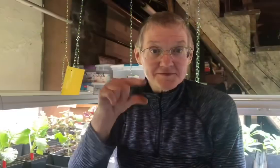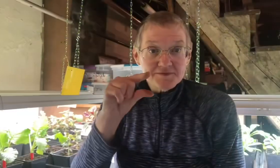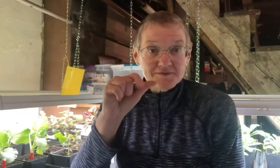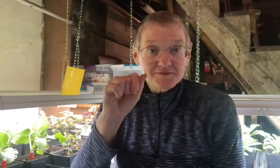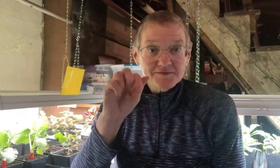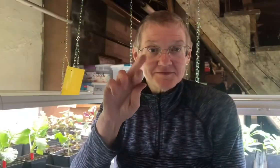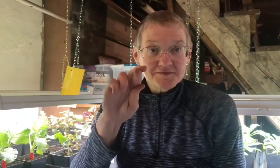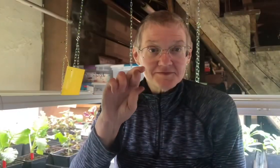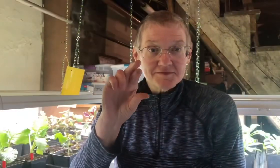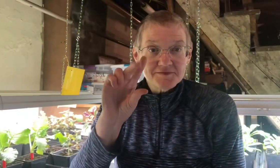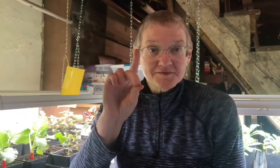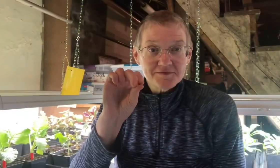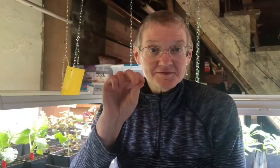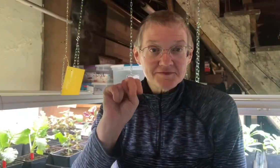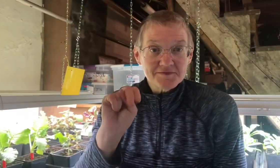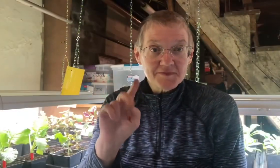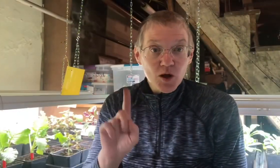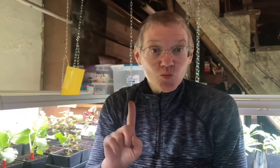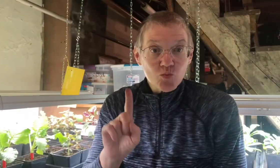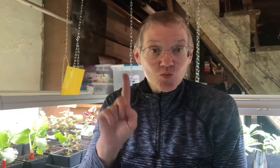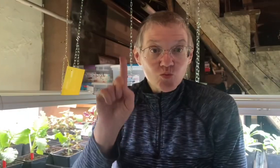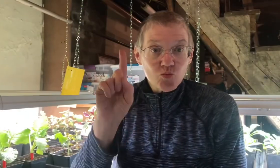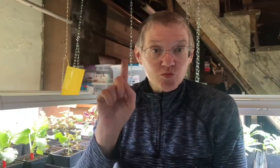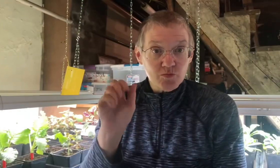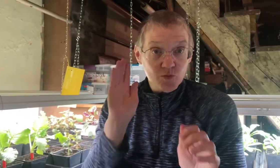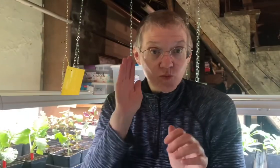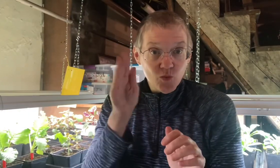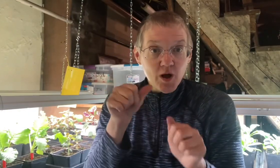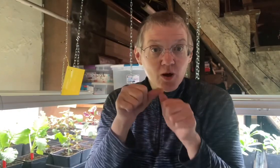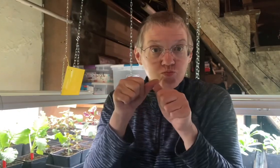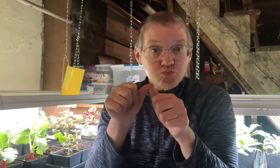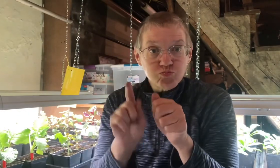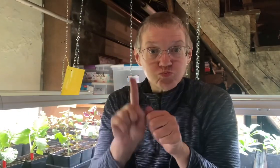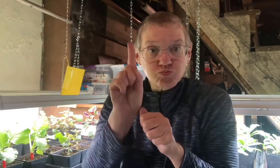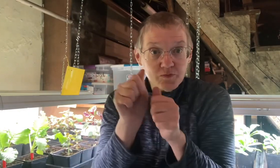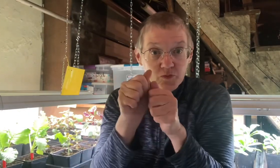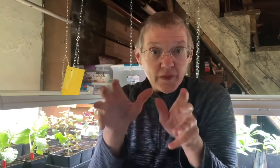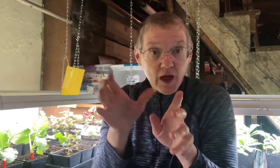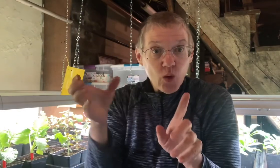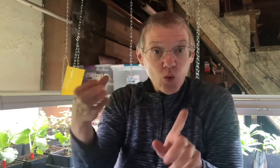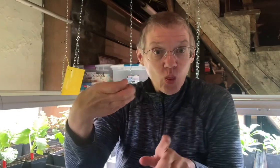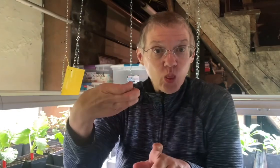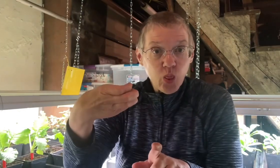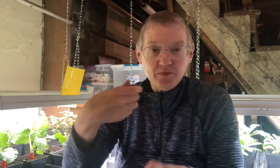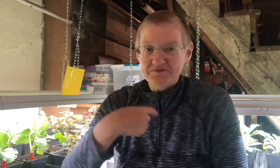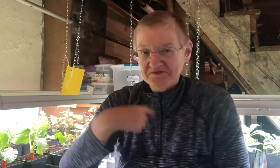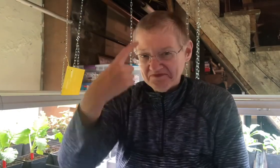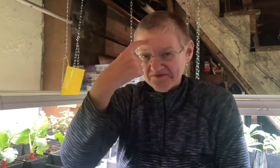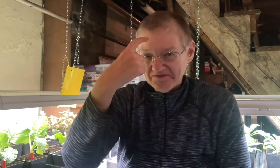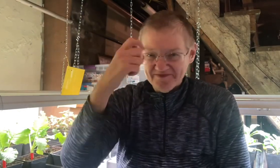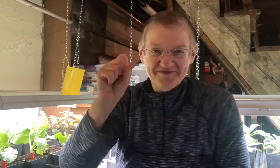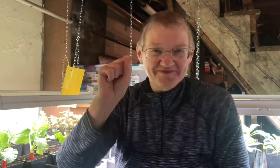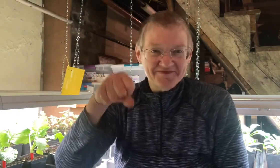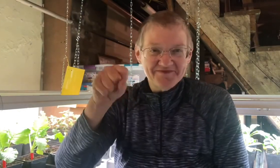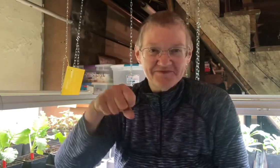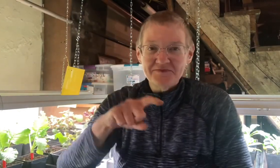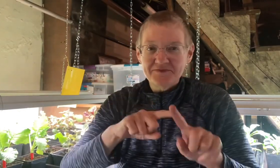Now, when I plant them out in the garden, will they stand up straight without the straws?